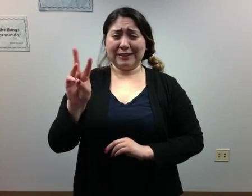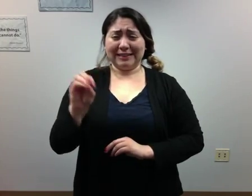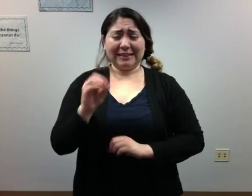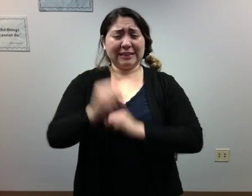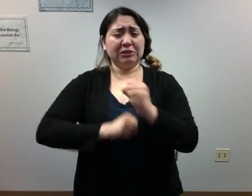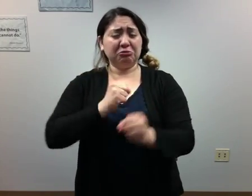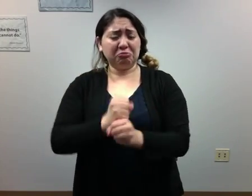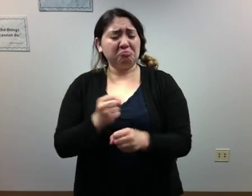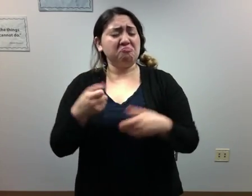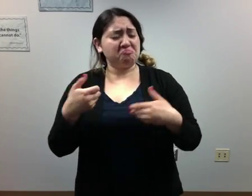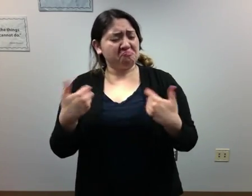for the course.